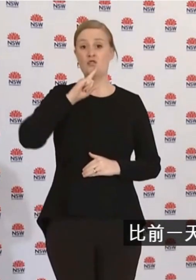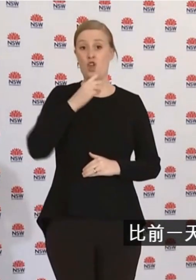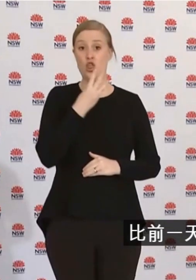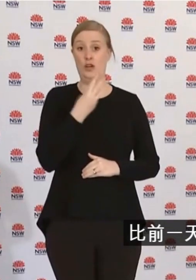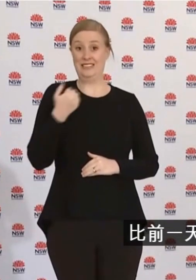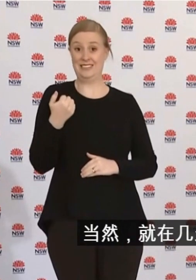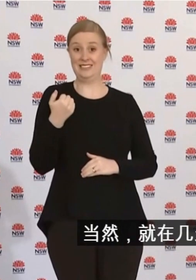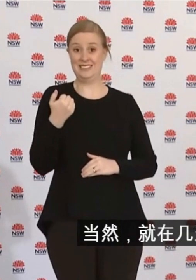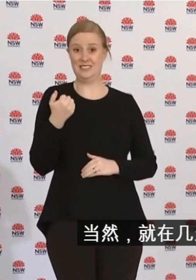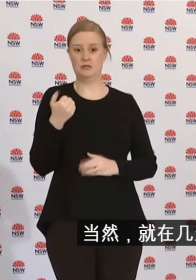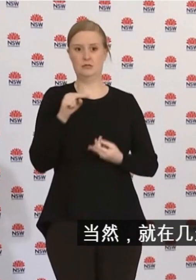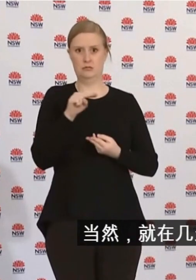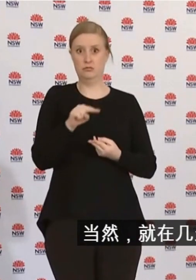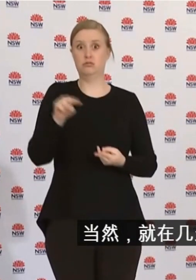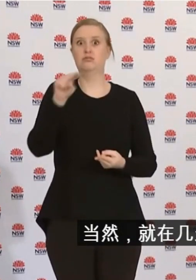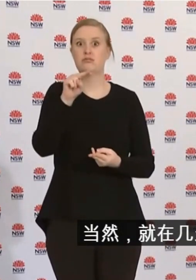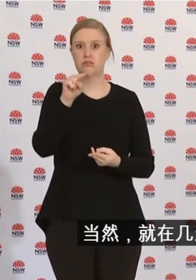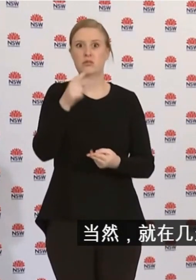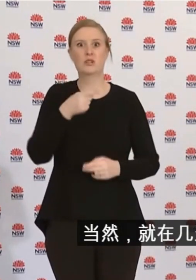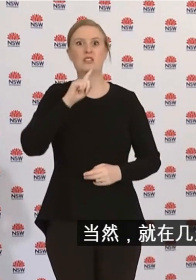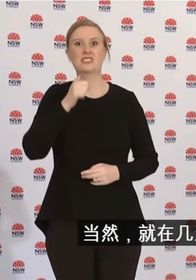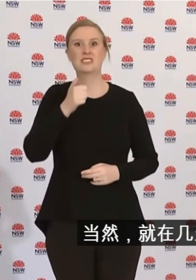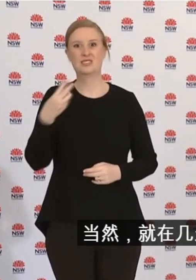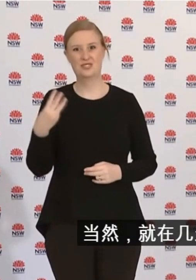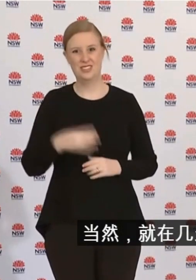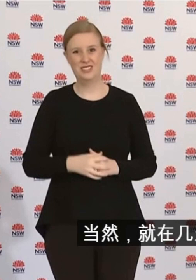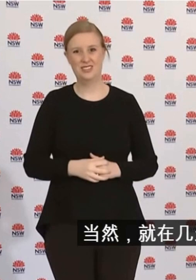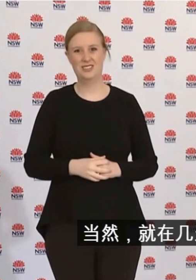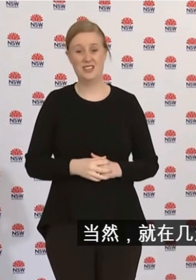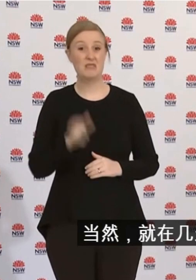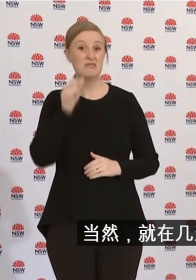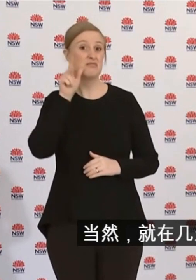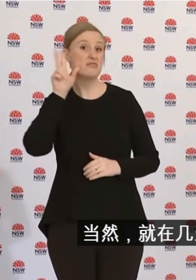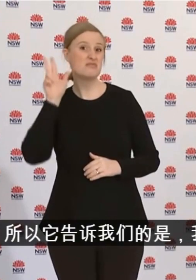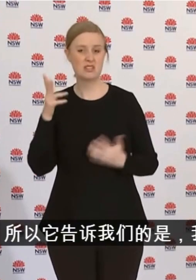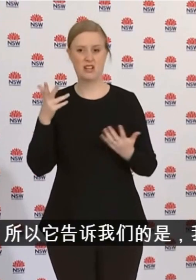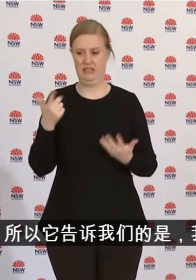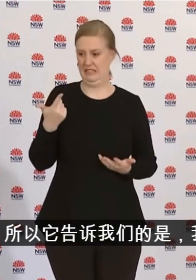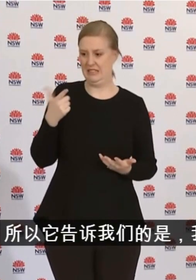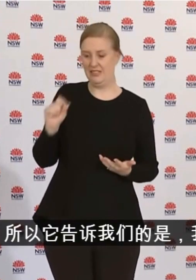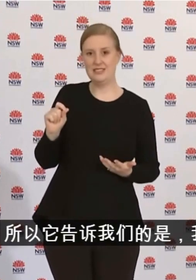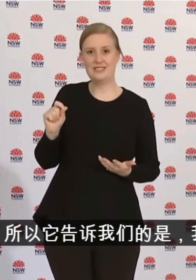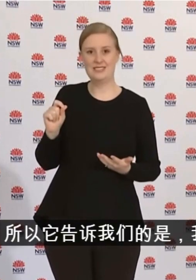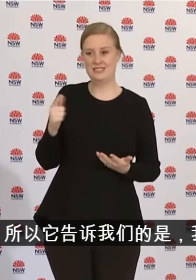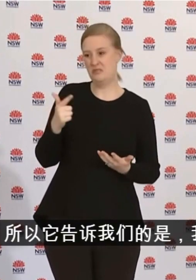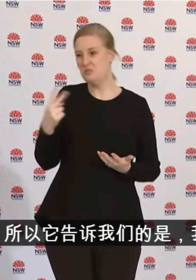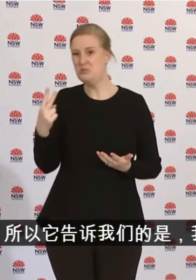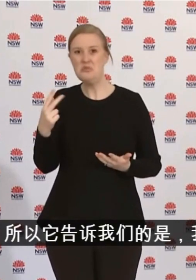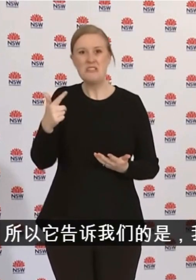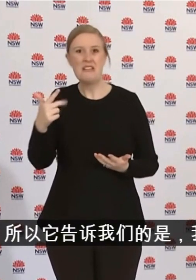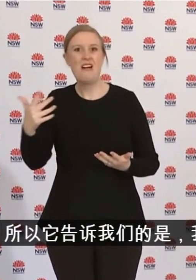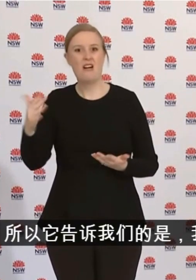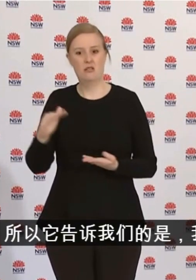136 cases, and of course it was only a few days ago that we were in the 70s. So what it's telling us is we have